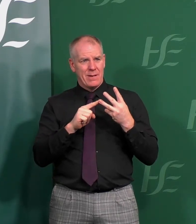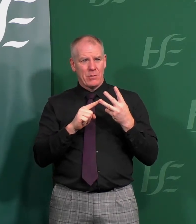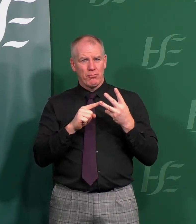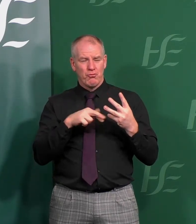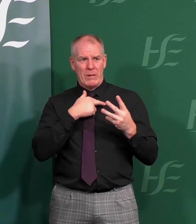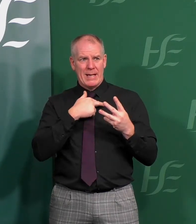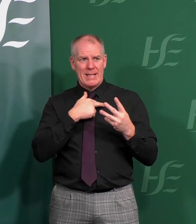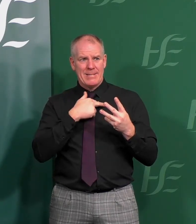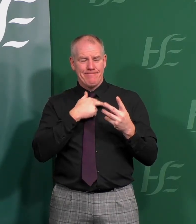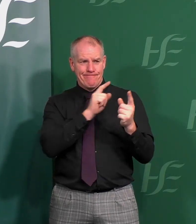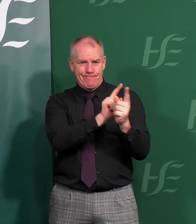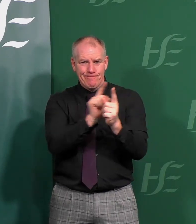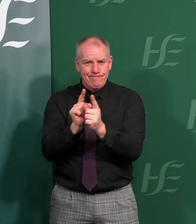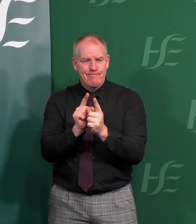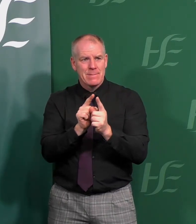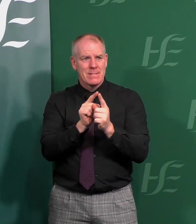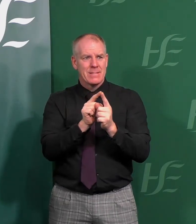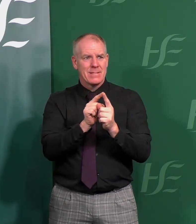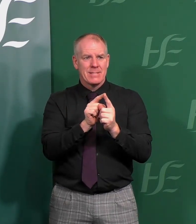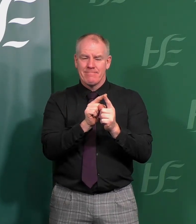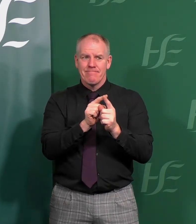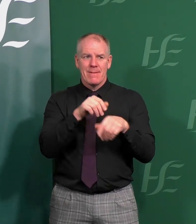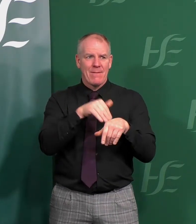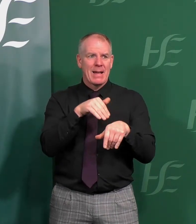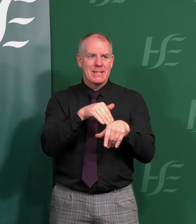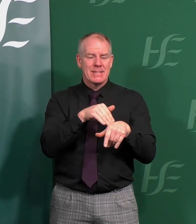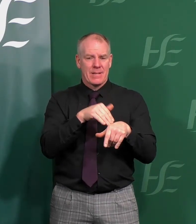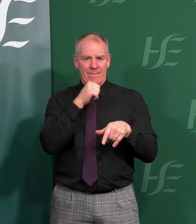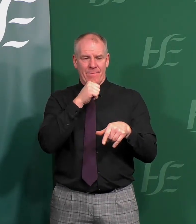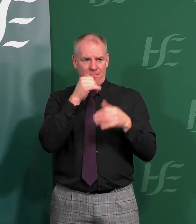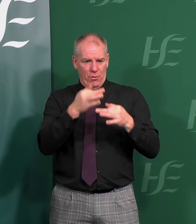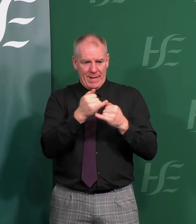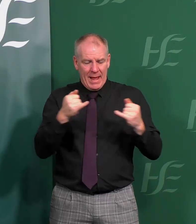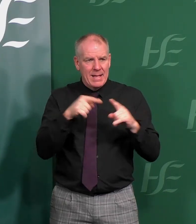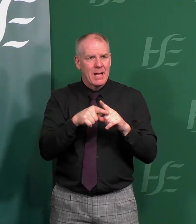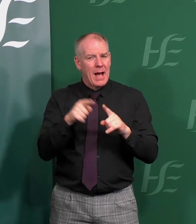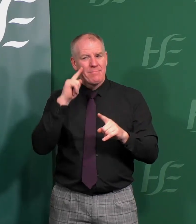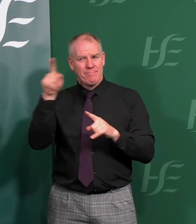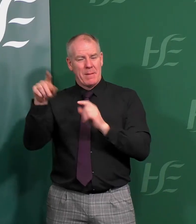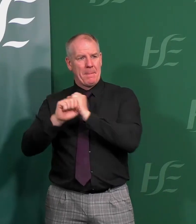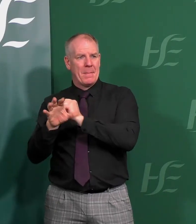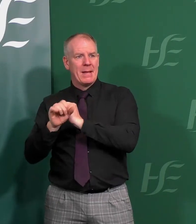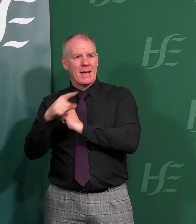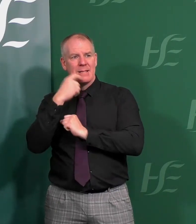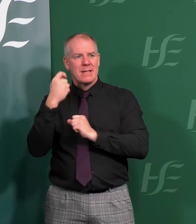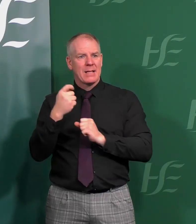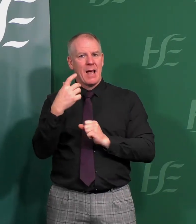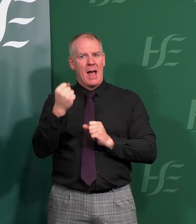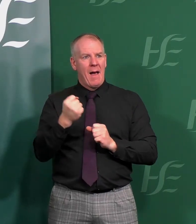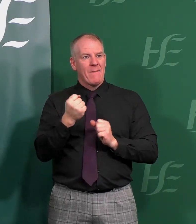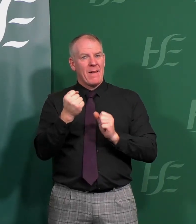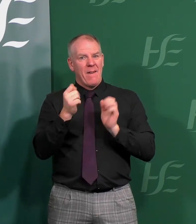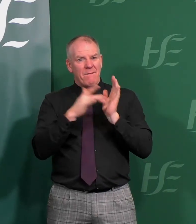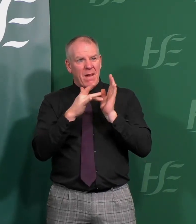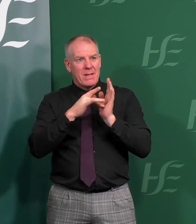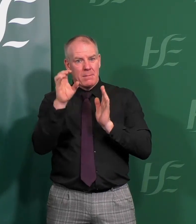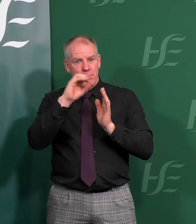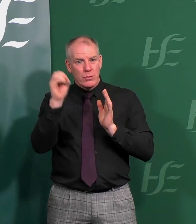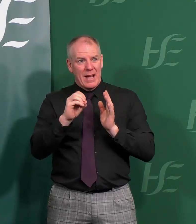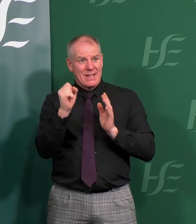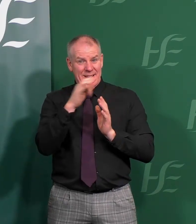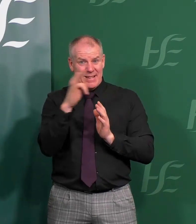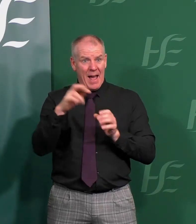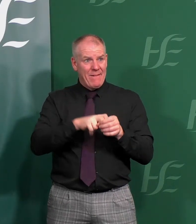impact on us overall. And you'll have heard in media reporting various hospitals saying they have up to 14, 15% of staff